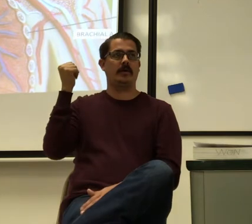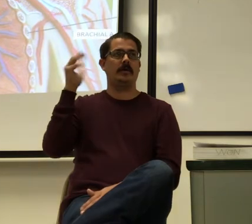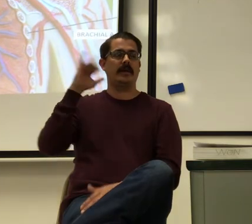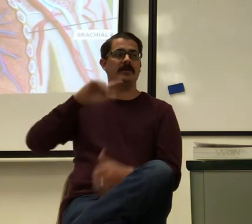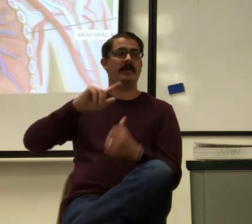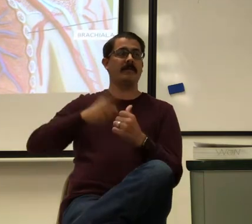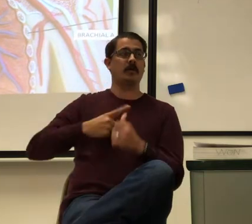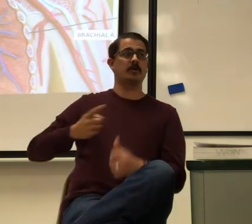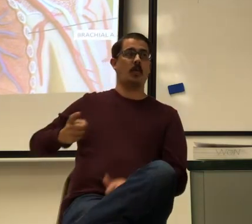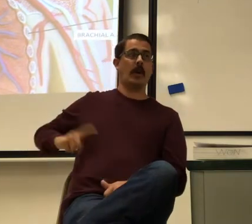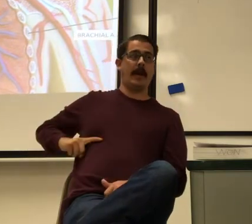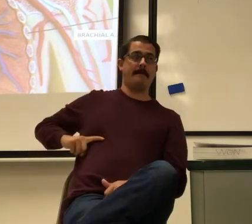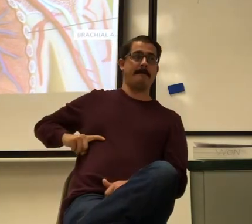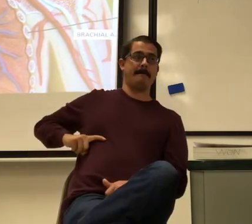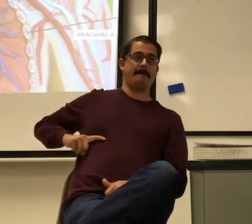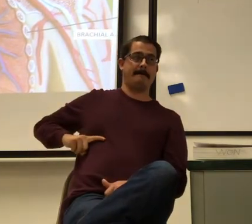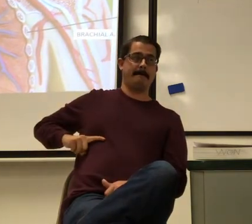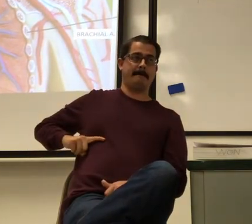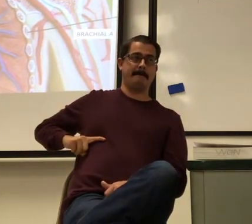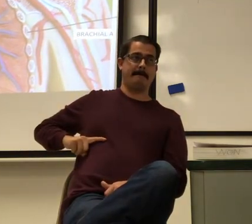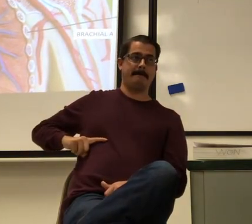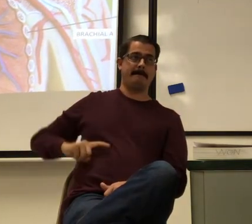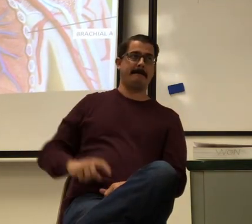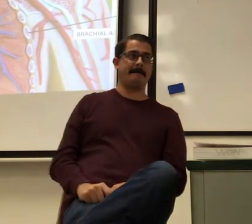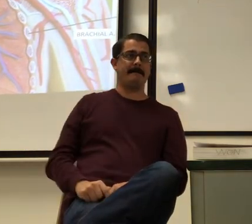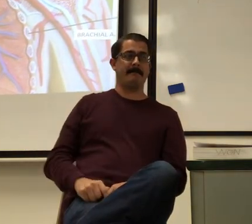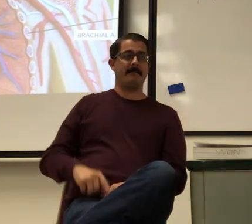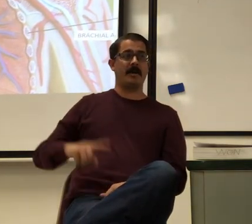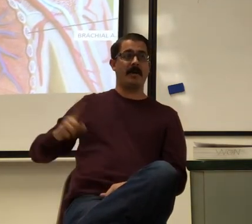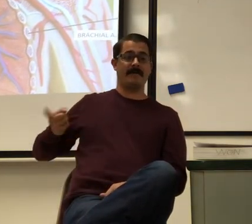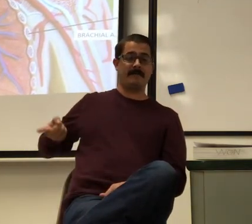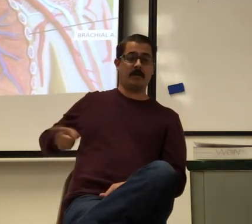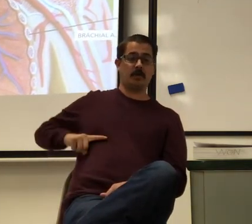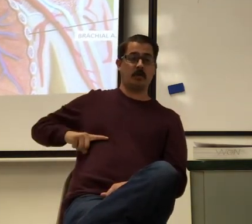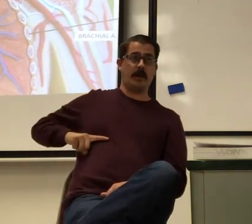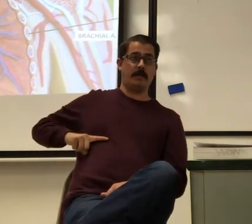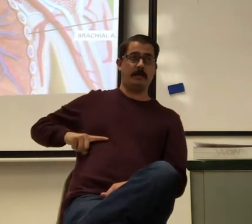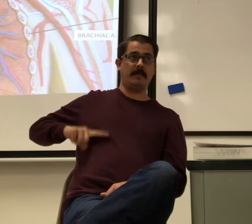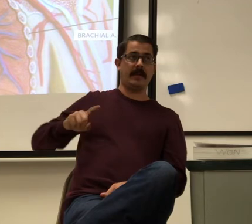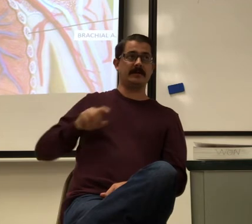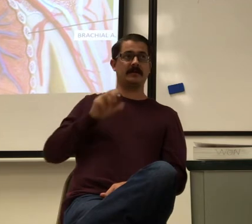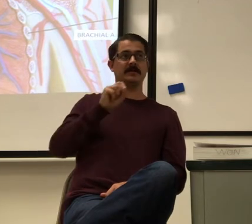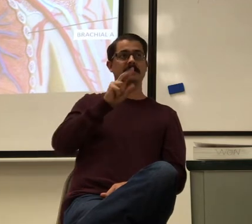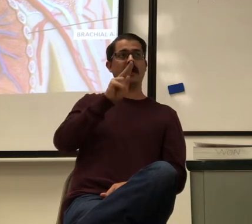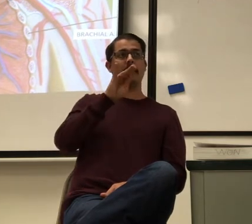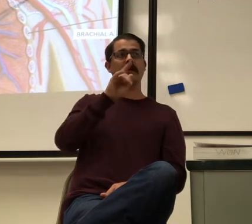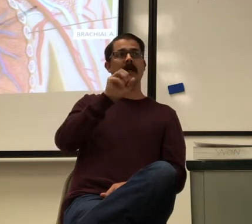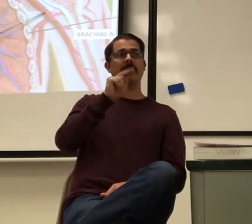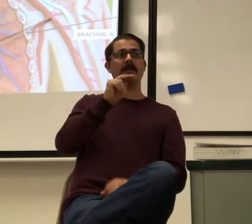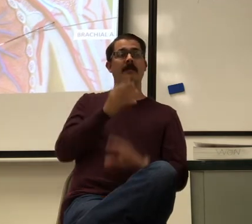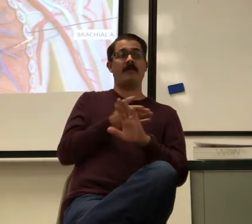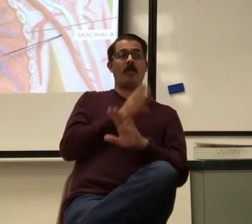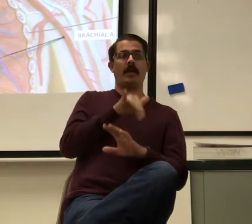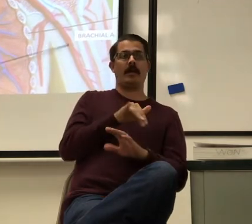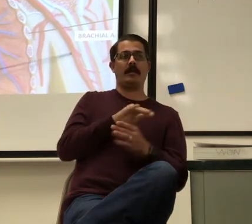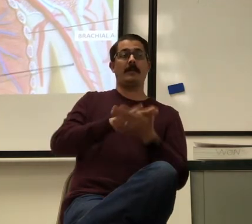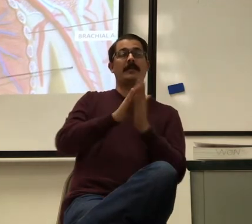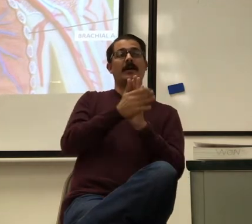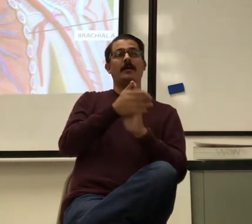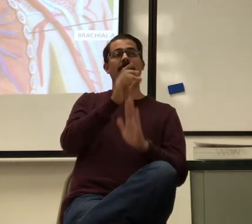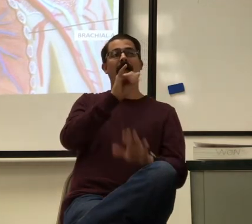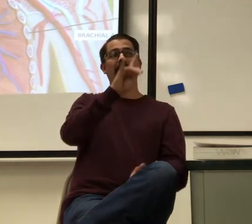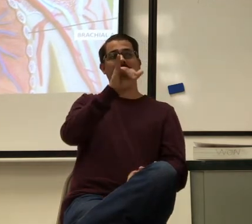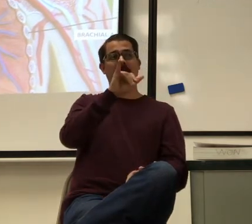first rib, and what you got is first rib, that's a clavian before it, then it becomes axillary, and after that it